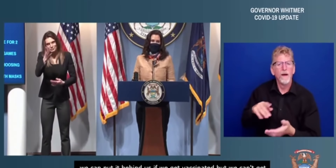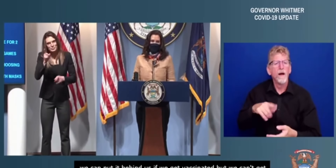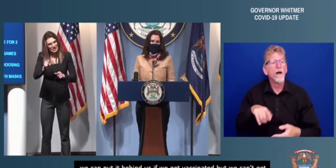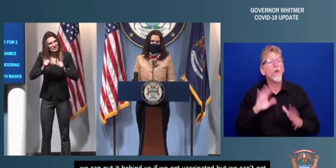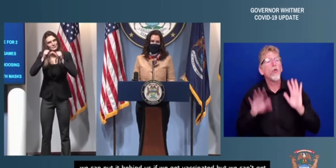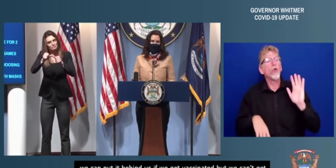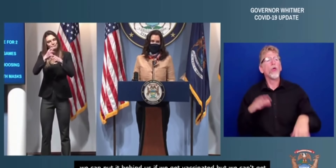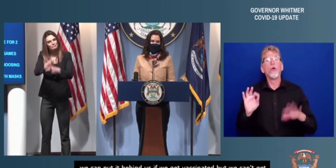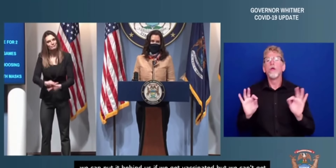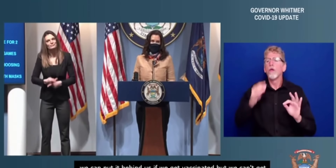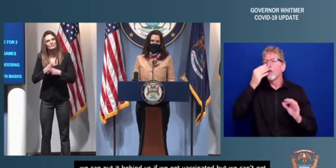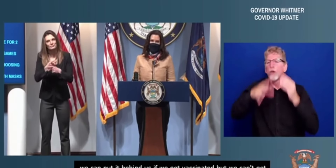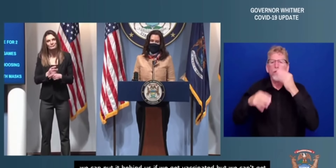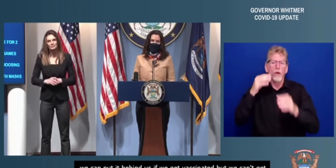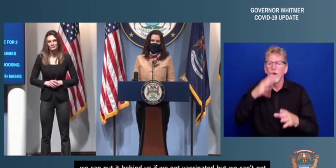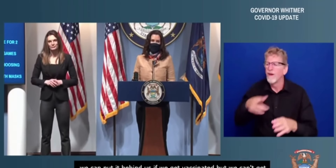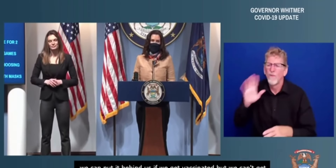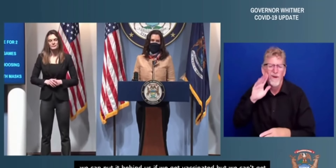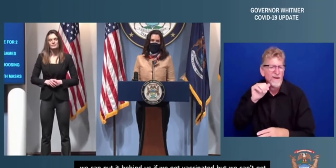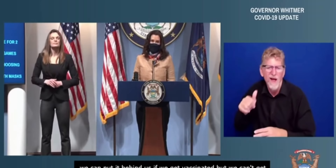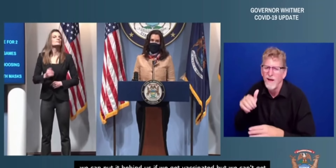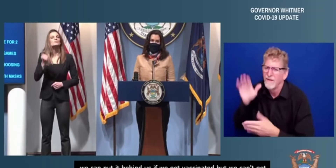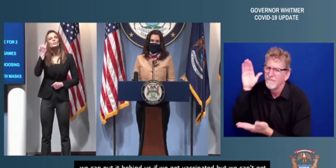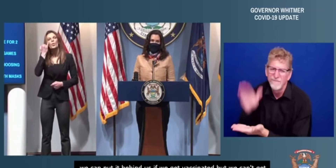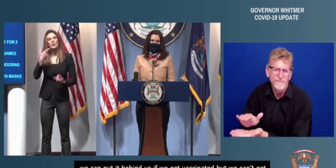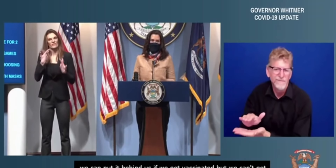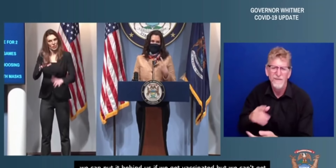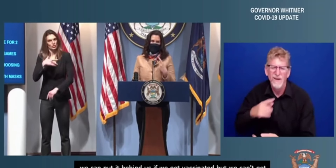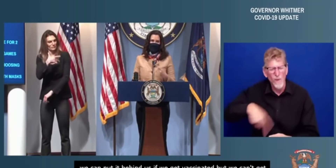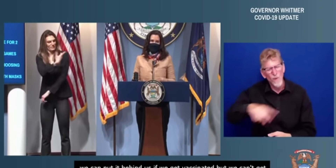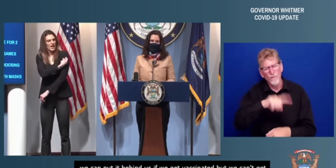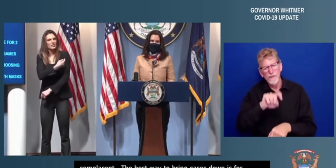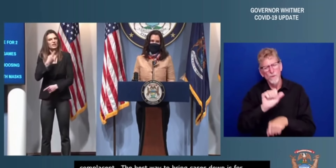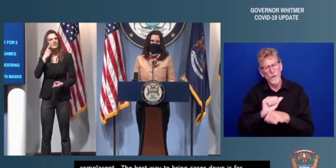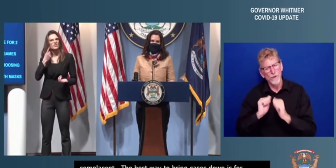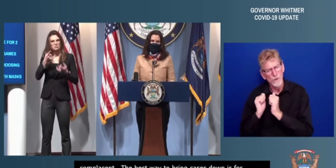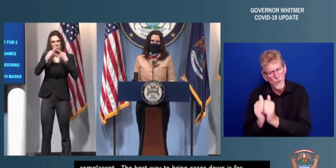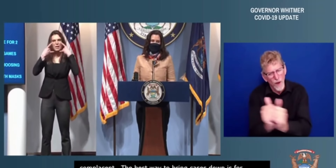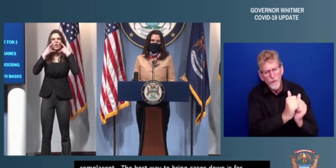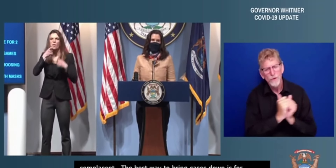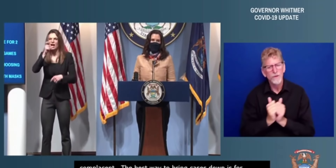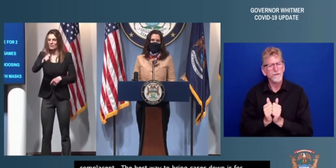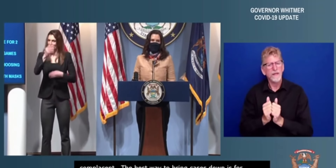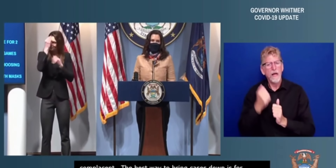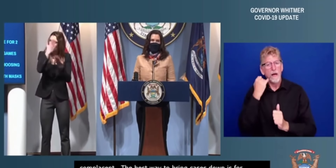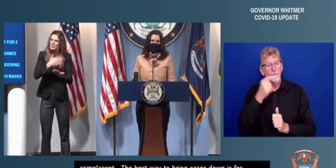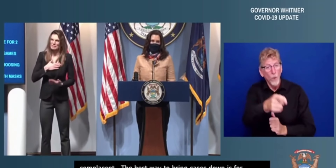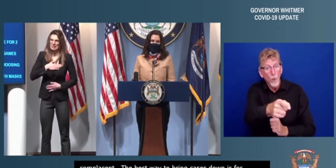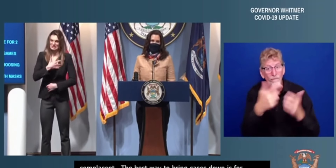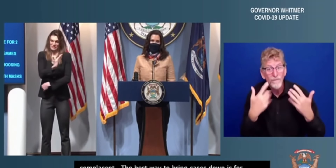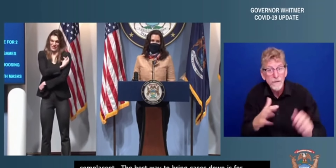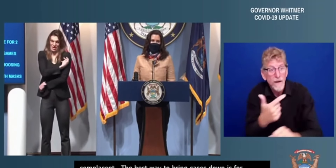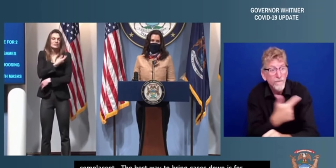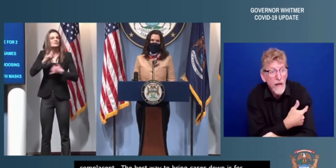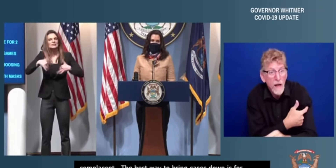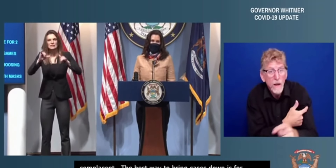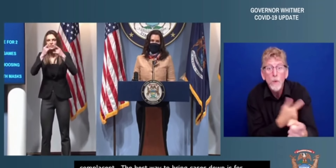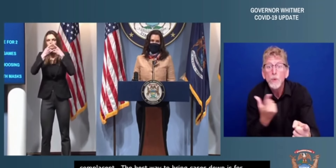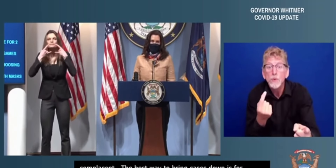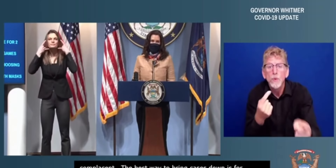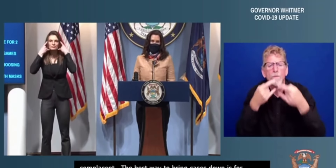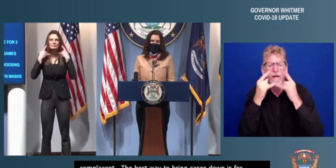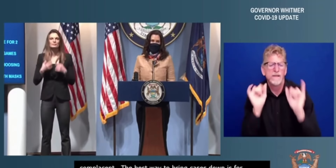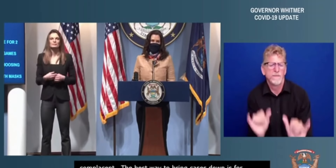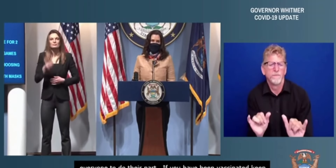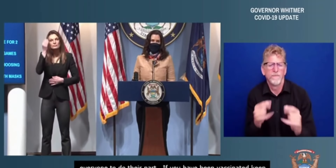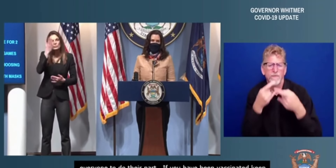for every one of us to do our part. So even if you've been vaccinated, keep masking up. The numbers show young people are not